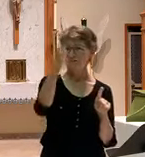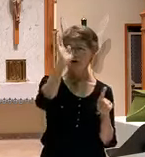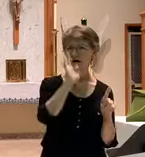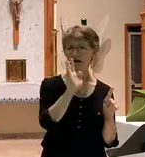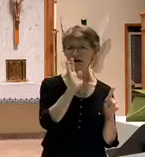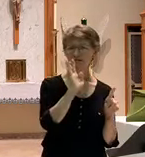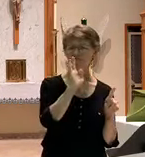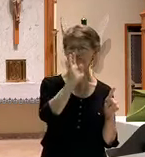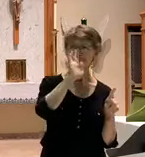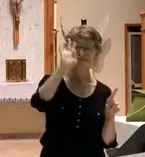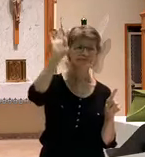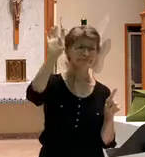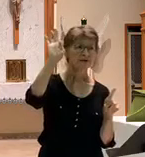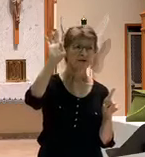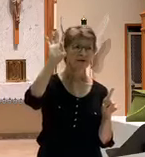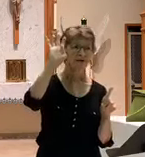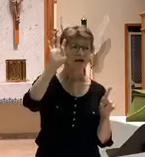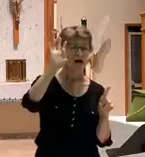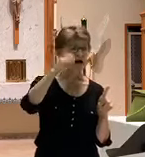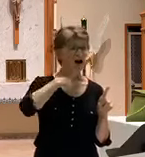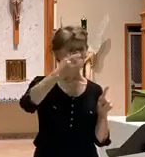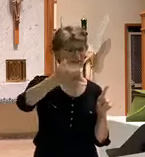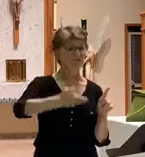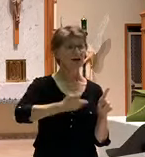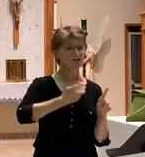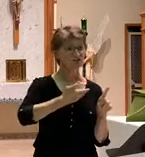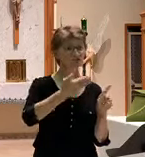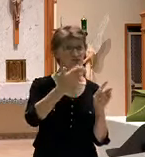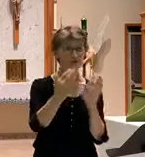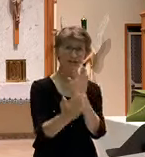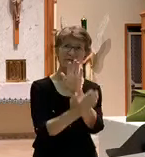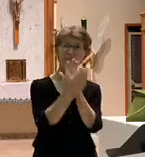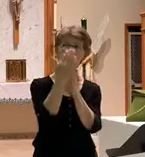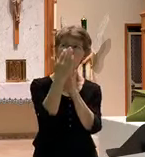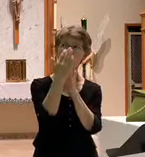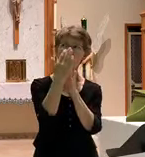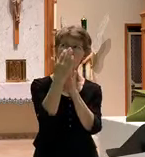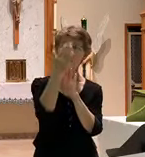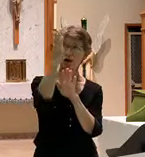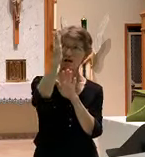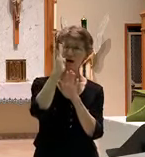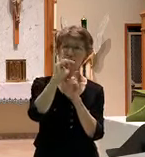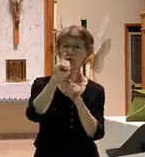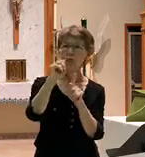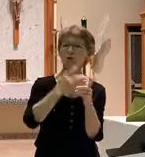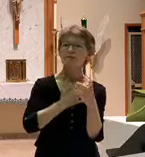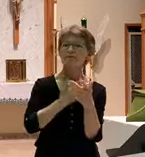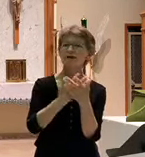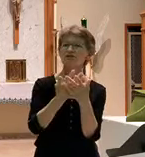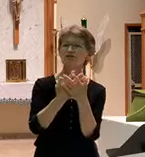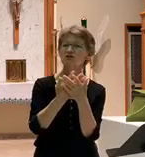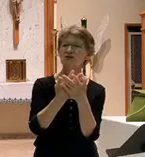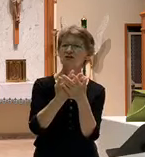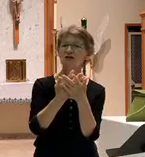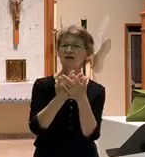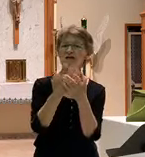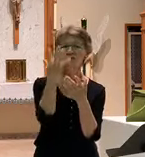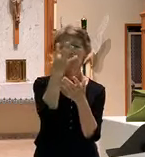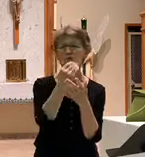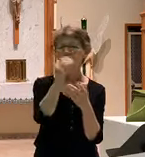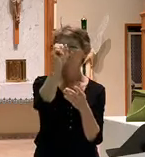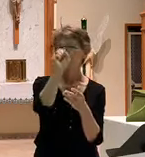true priority in your life, I invite you to come before him in the sacrament of confession. It's a beautiful sacrament